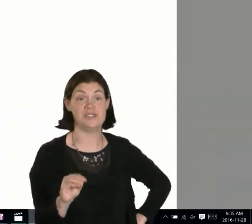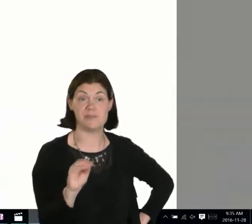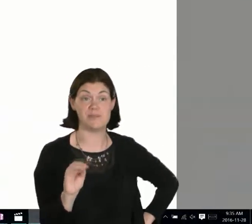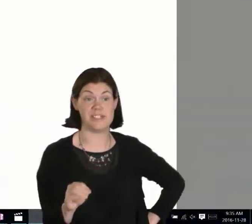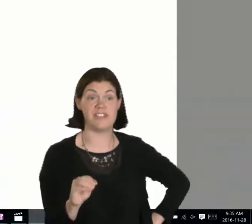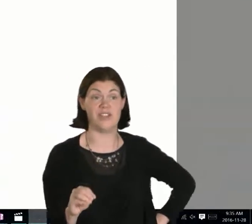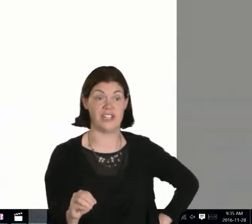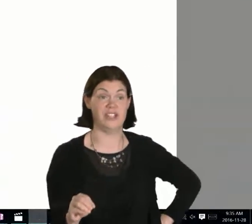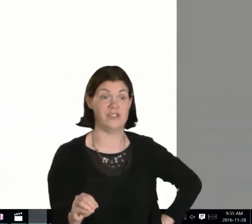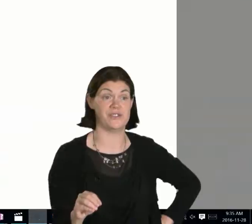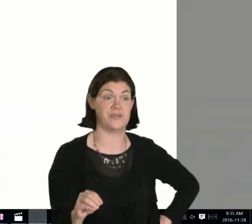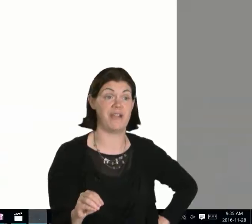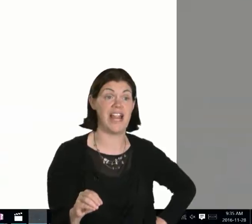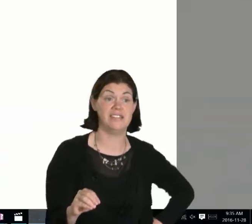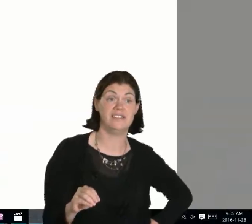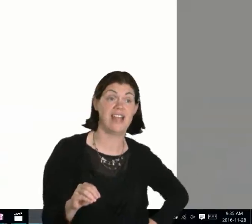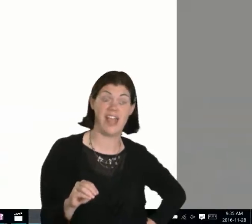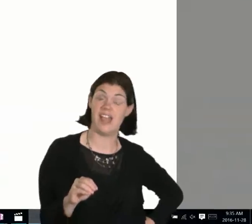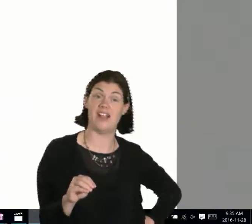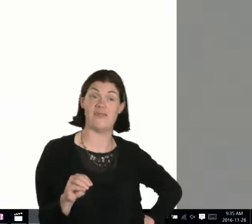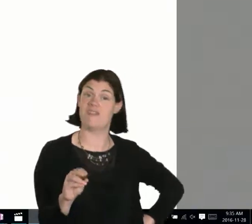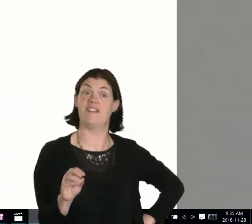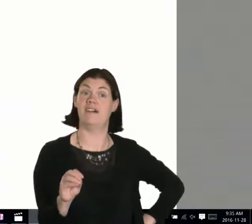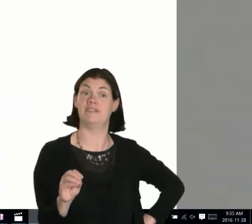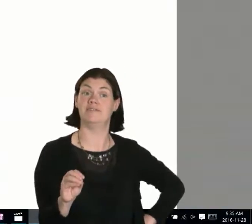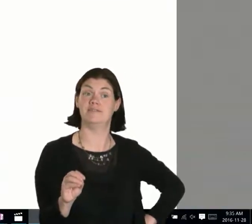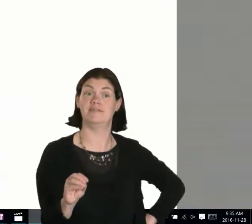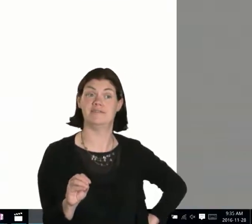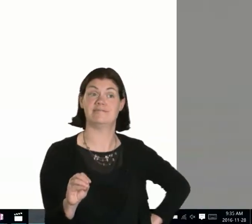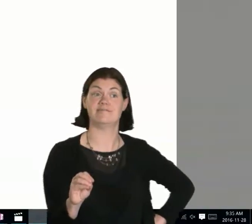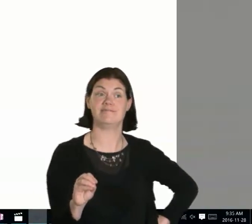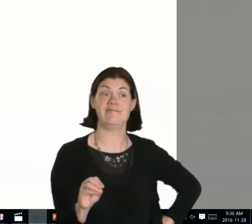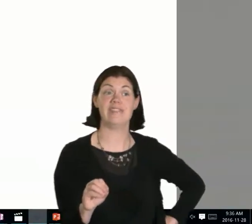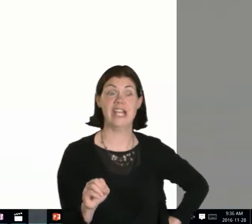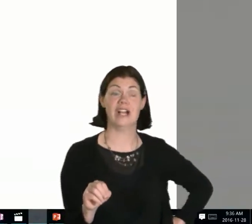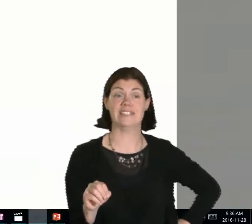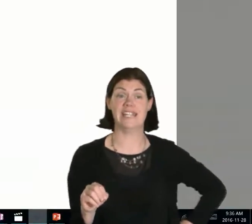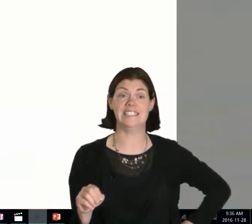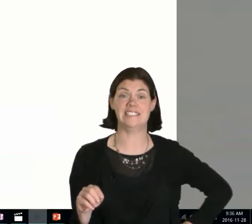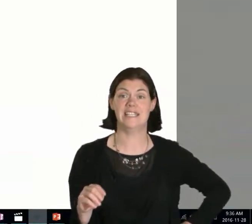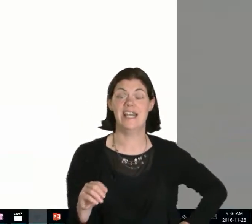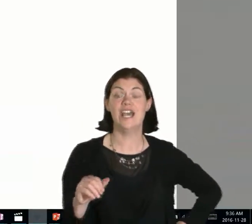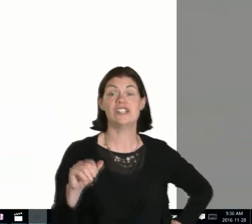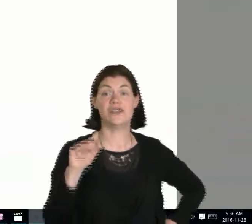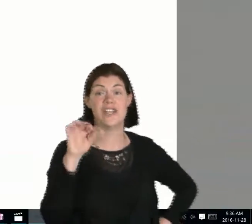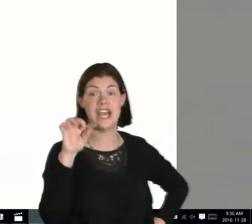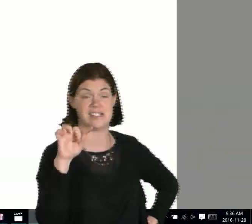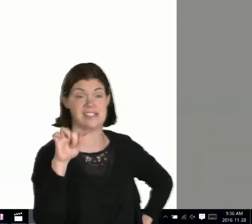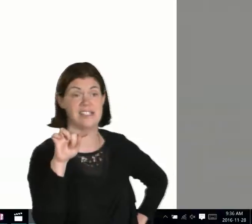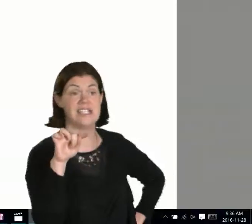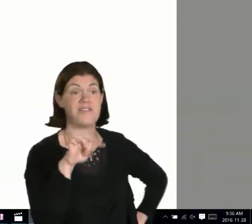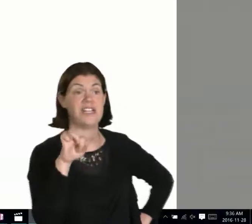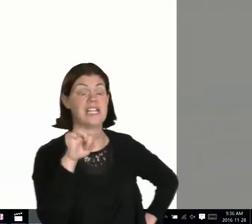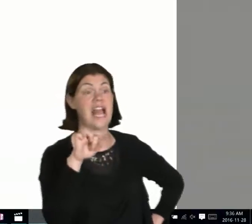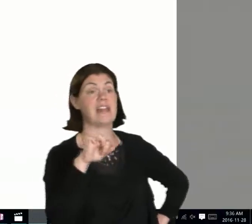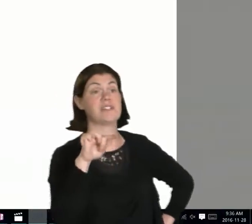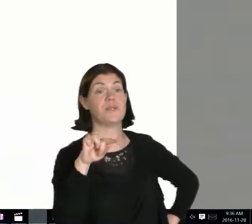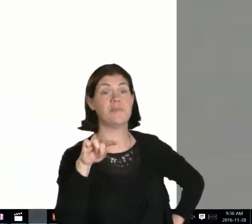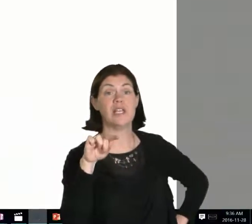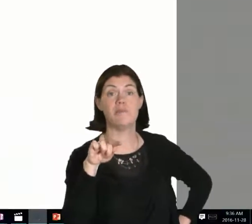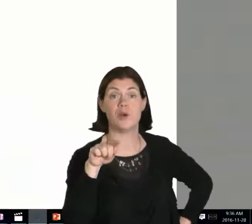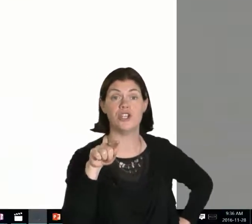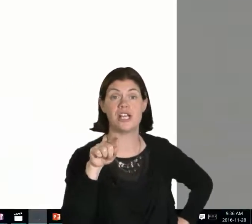you some specific clues, right? Hey, aren't we all? All right. So yes, definitely. And